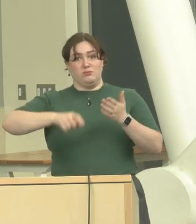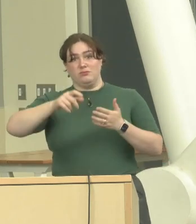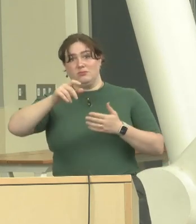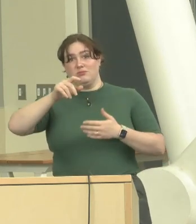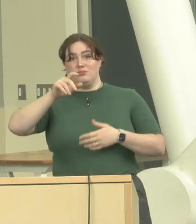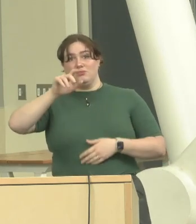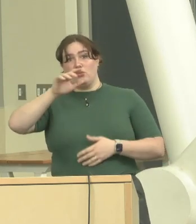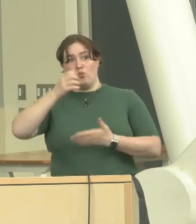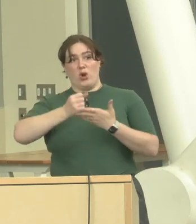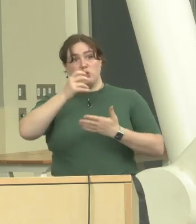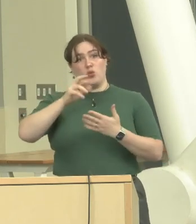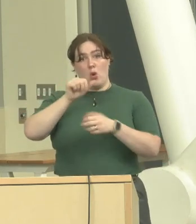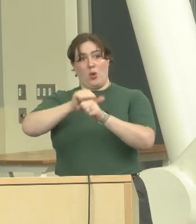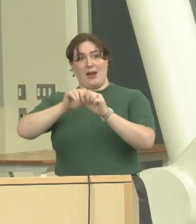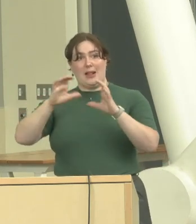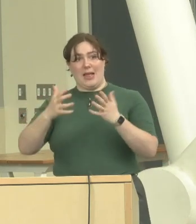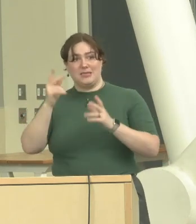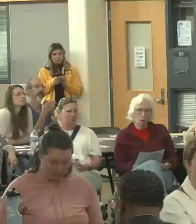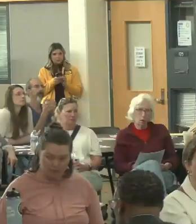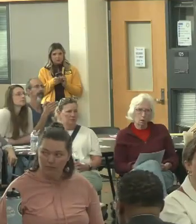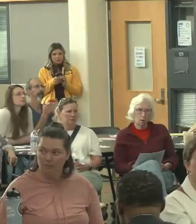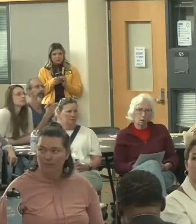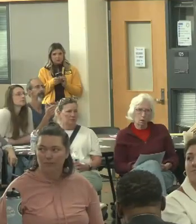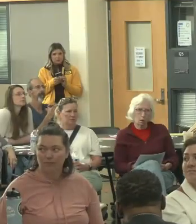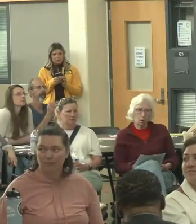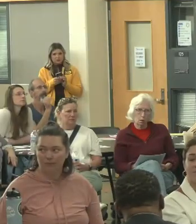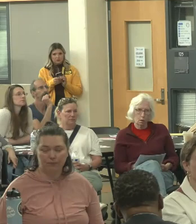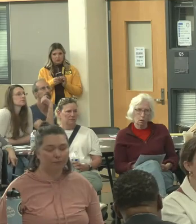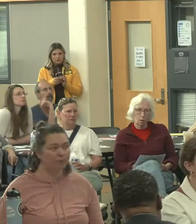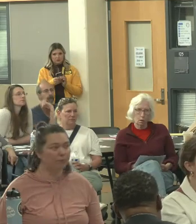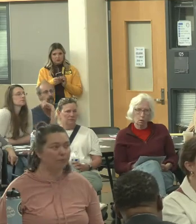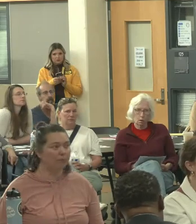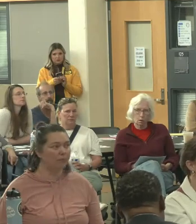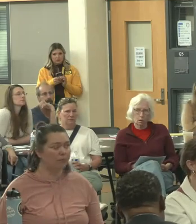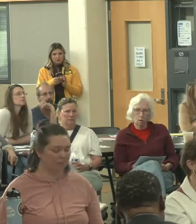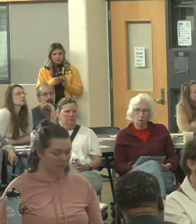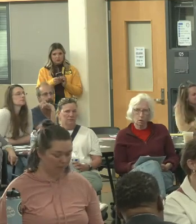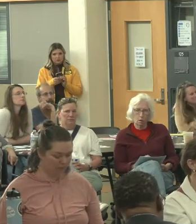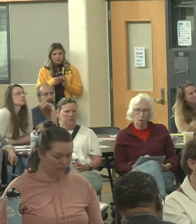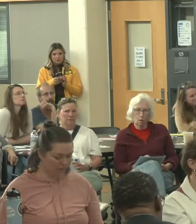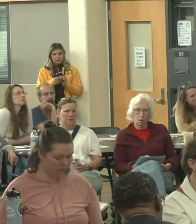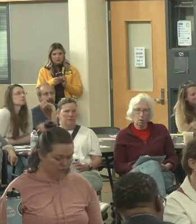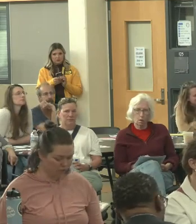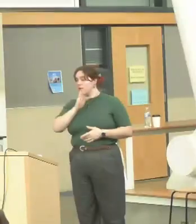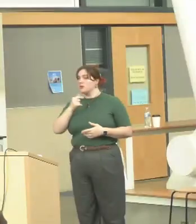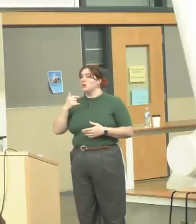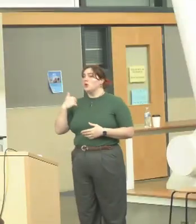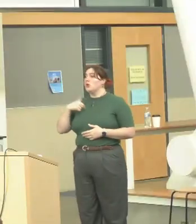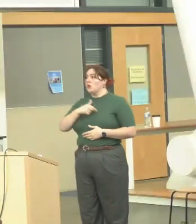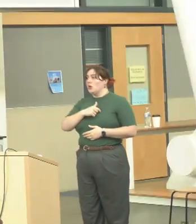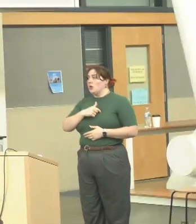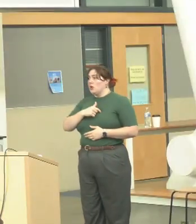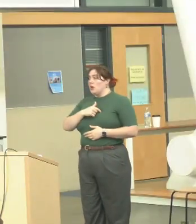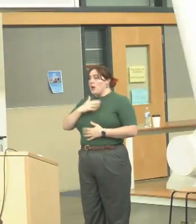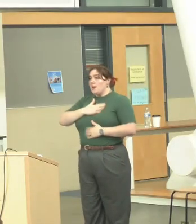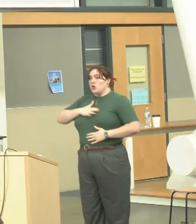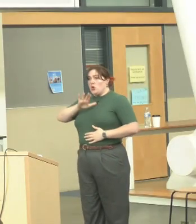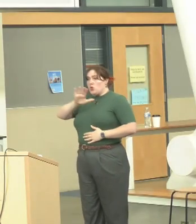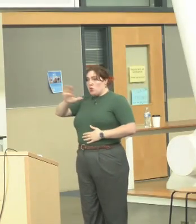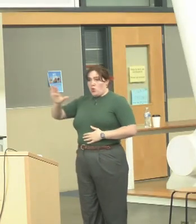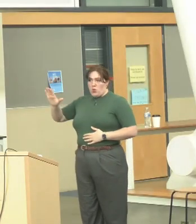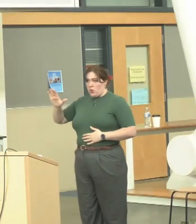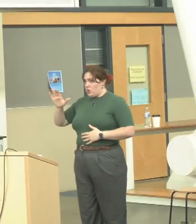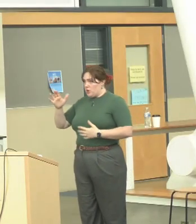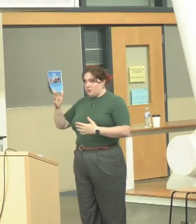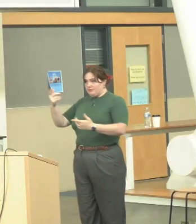you. Thank you for your voice. Thank you. And we really do appreciate it. We appreciate your presence. We are trying to make sure